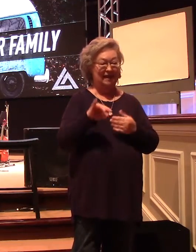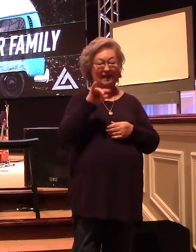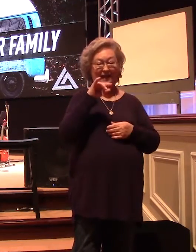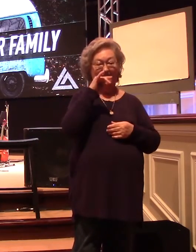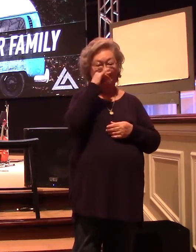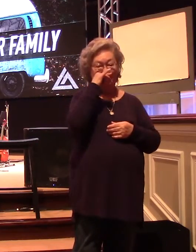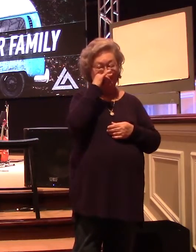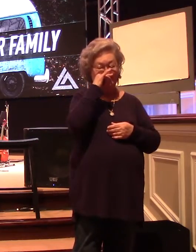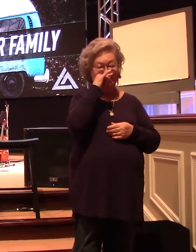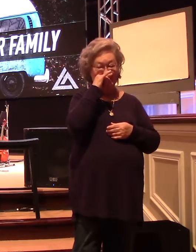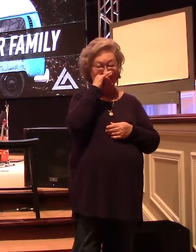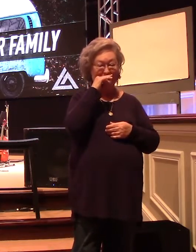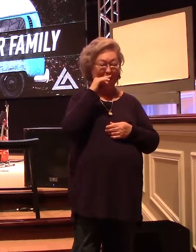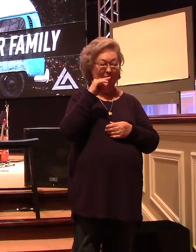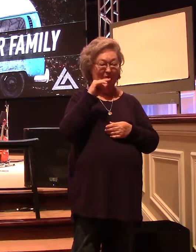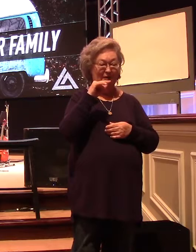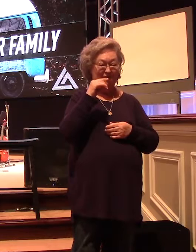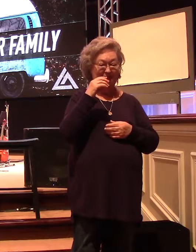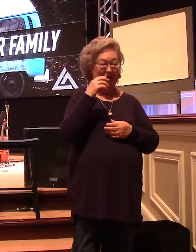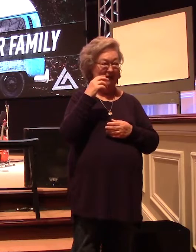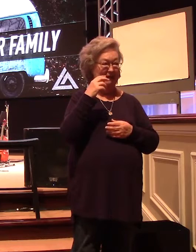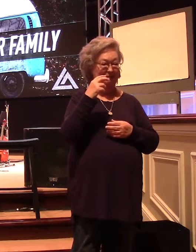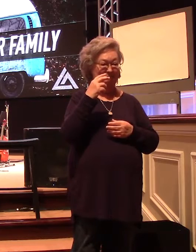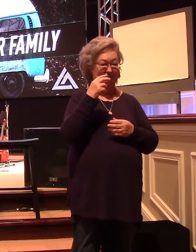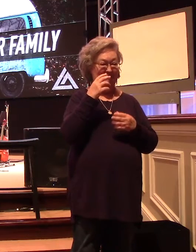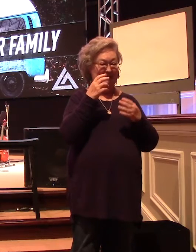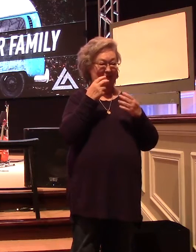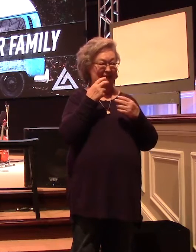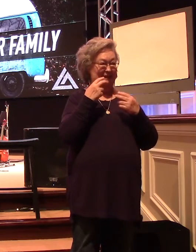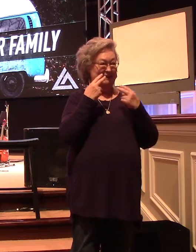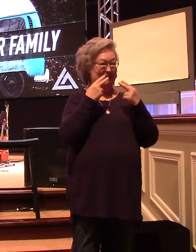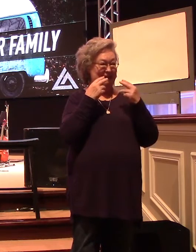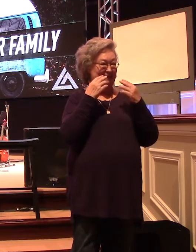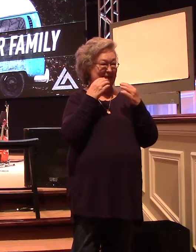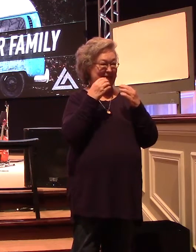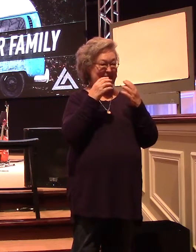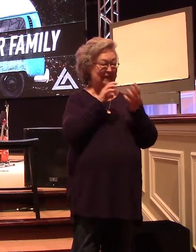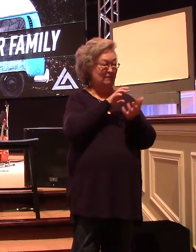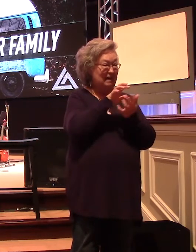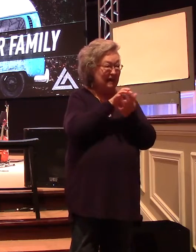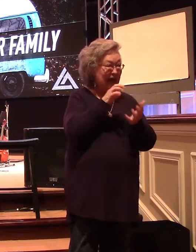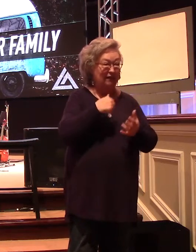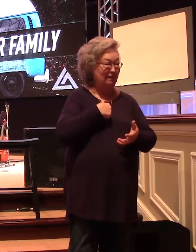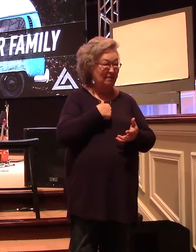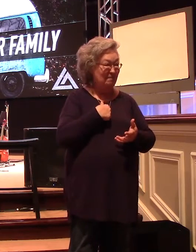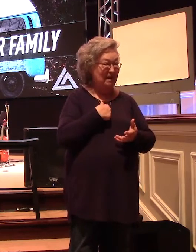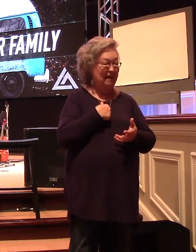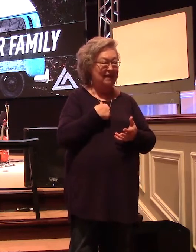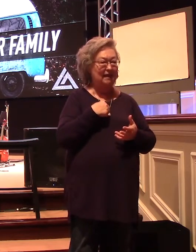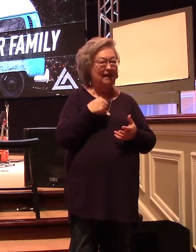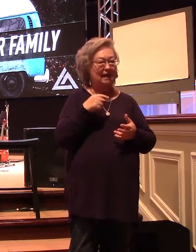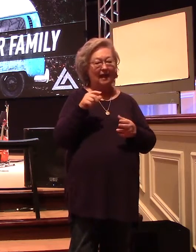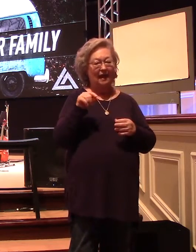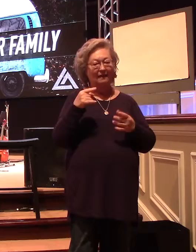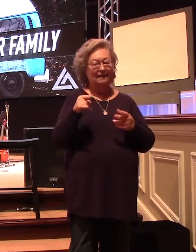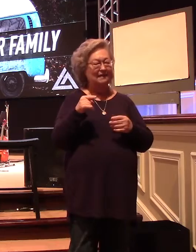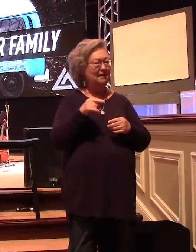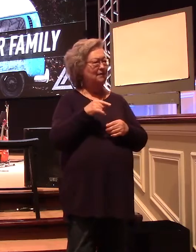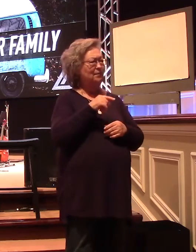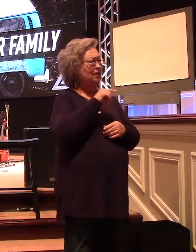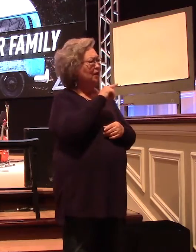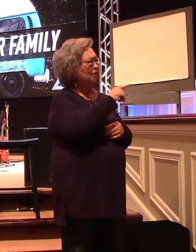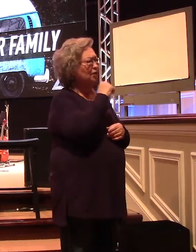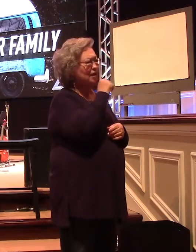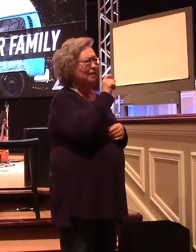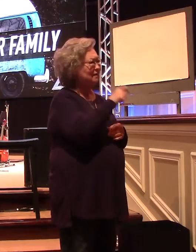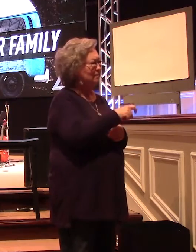really discouraged. And Maury said to me, Jimmy, we don't need you to be a theologian. We just need you to take